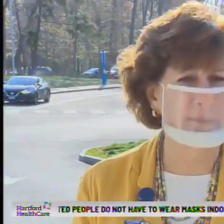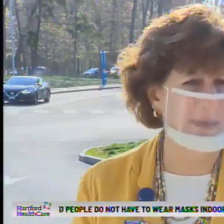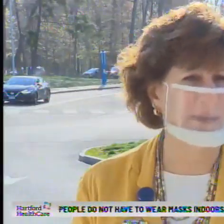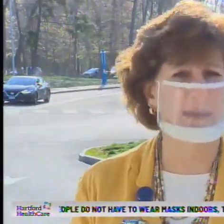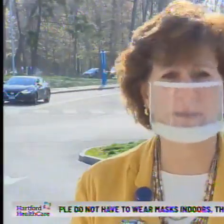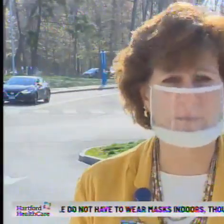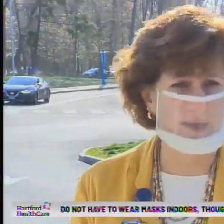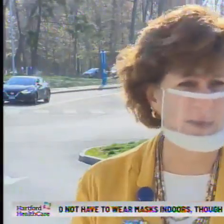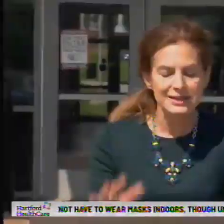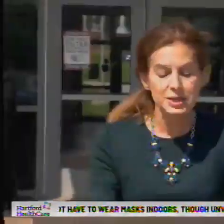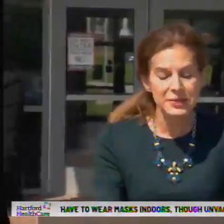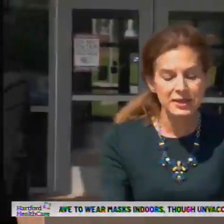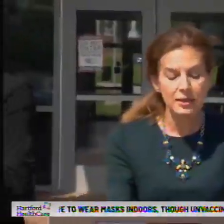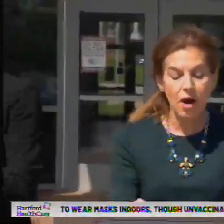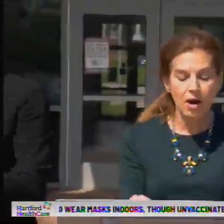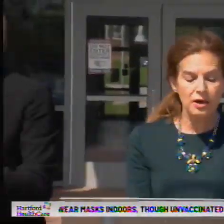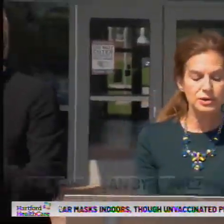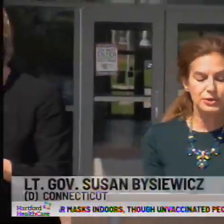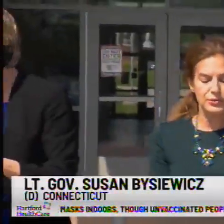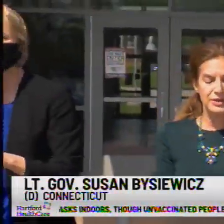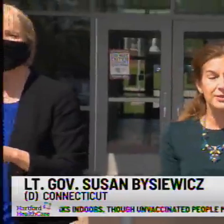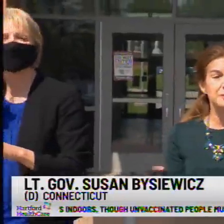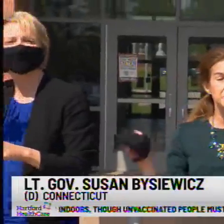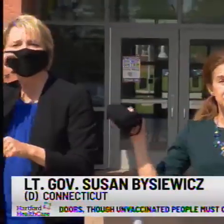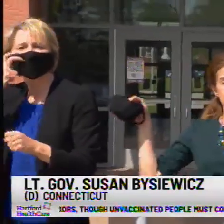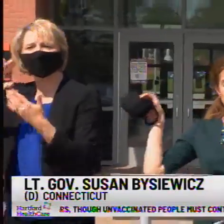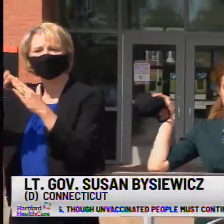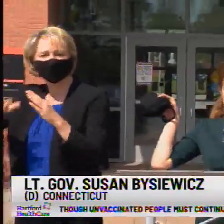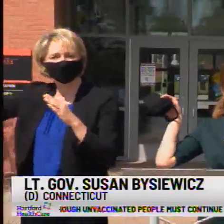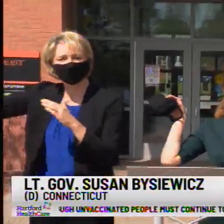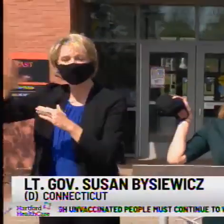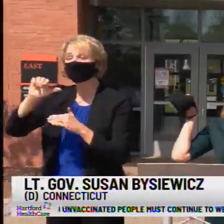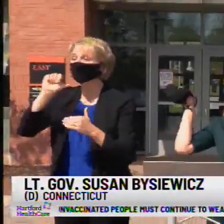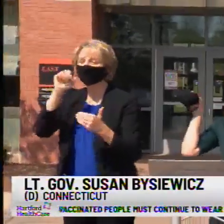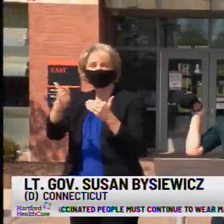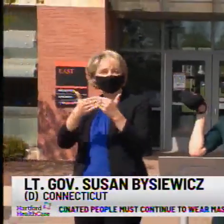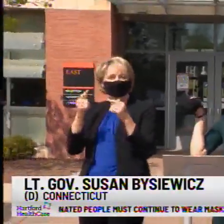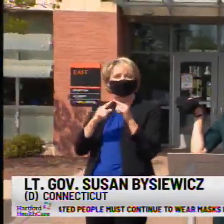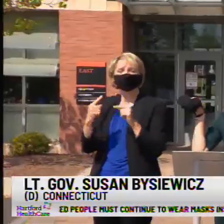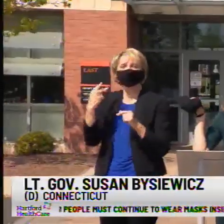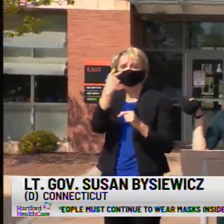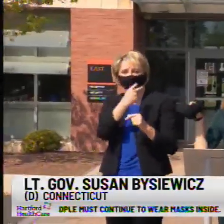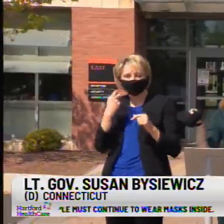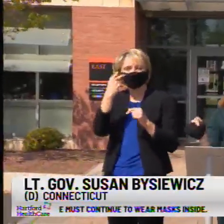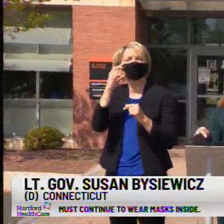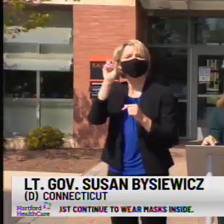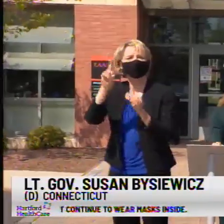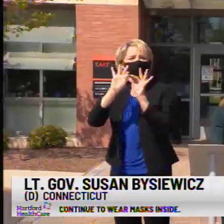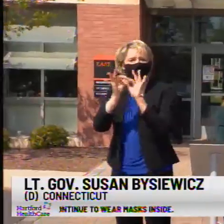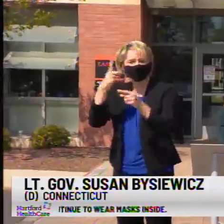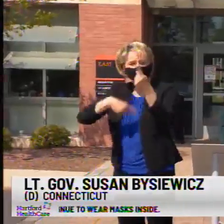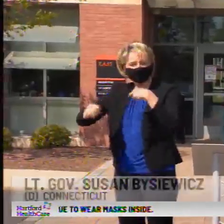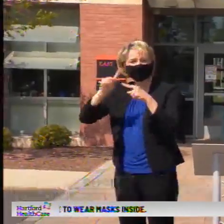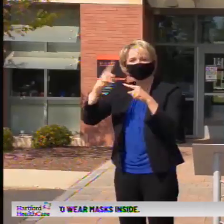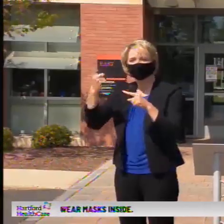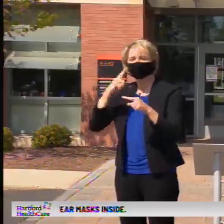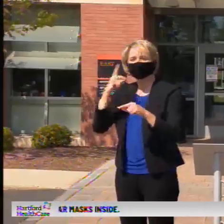masks. It's been hard to read lips or interpret signs when someone is wearing a mask. And we know that